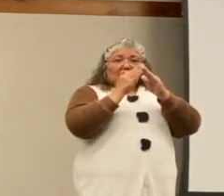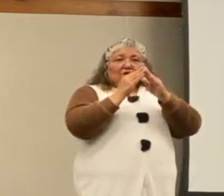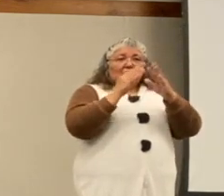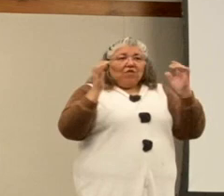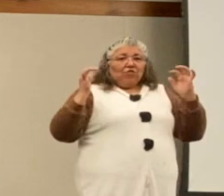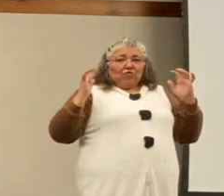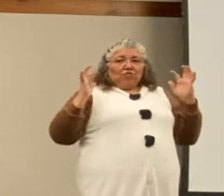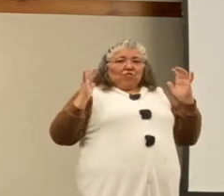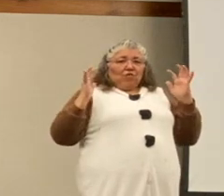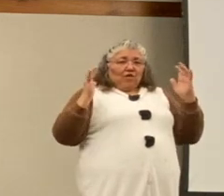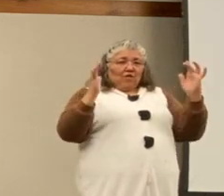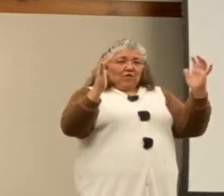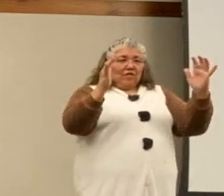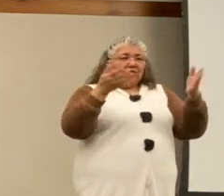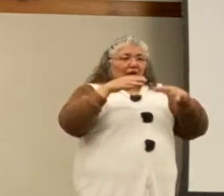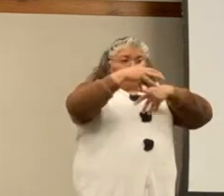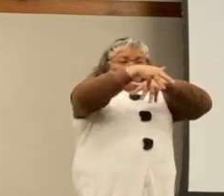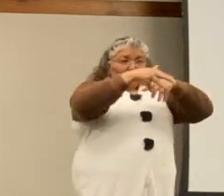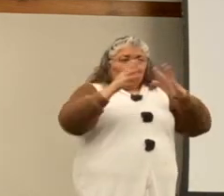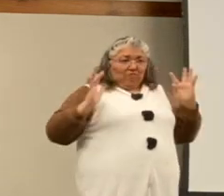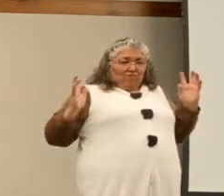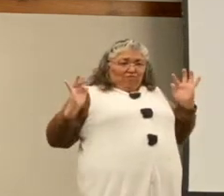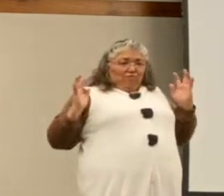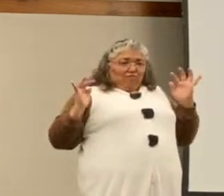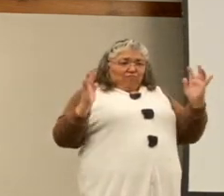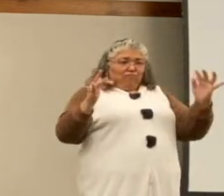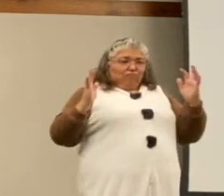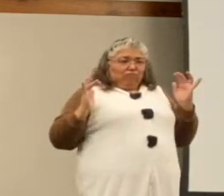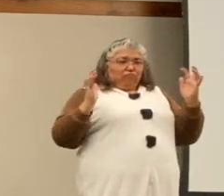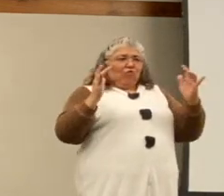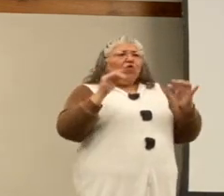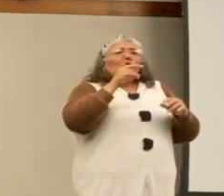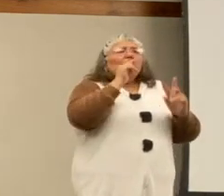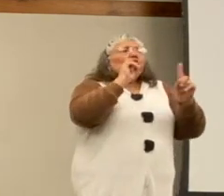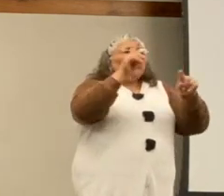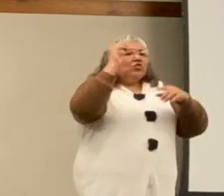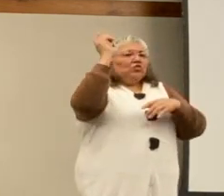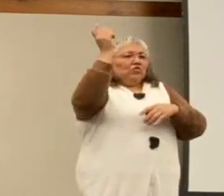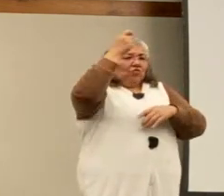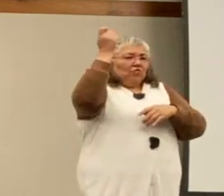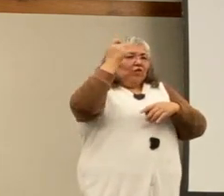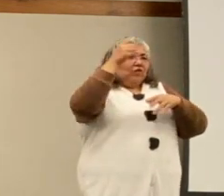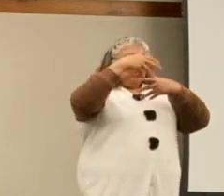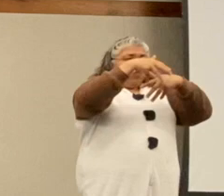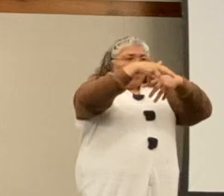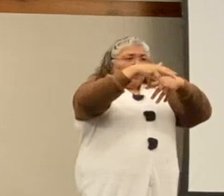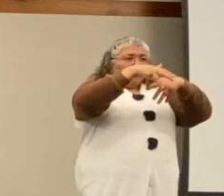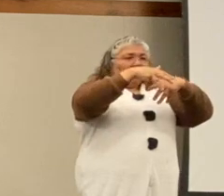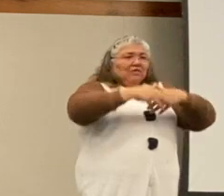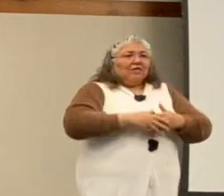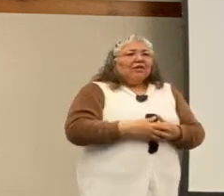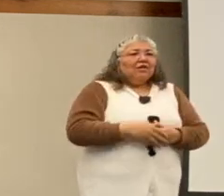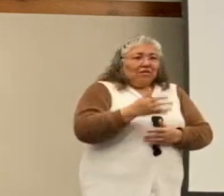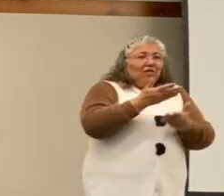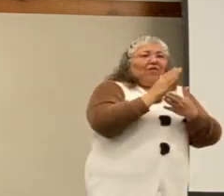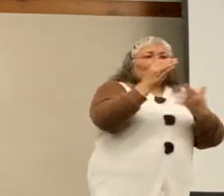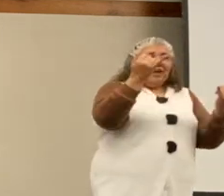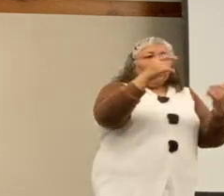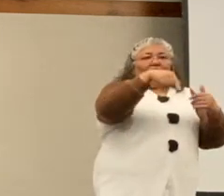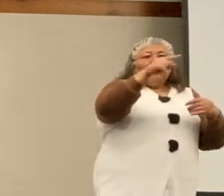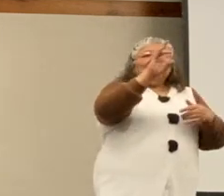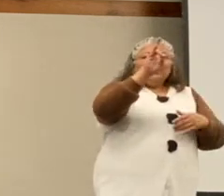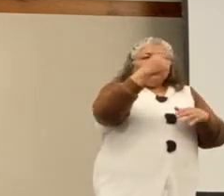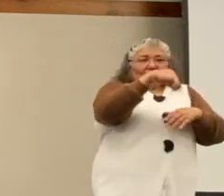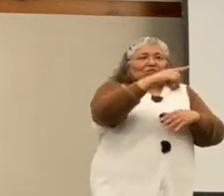up like a parade. They're getting all lined up. How many of you guys go to Cheyenne Frontiers Day Parade? Right? Okay, seven